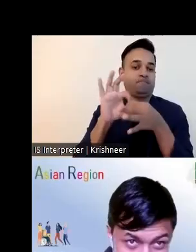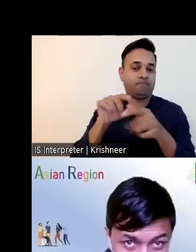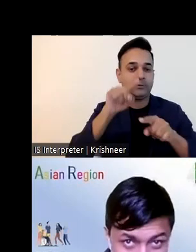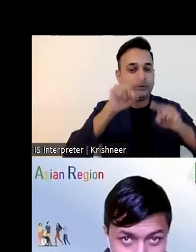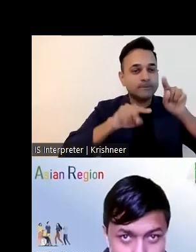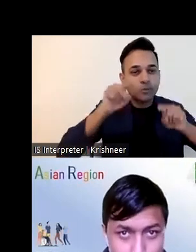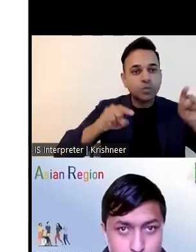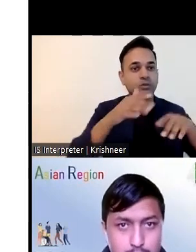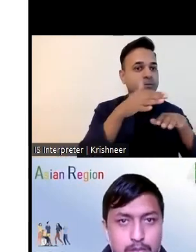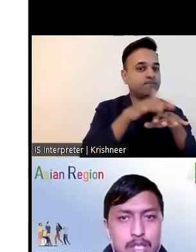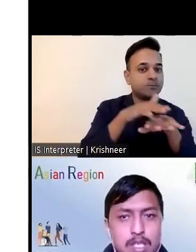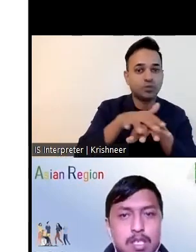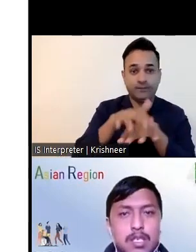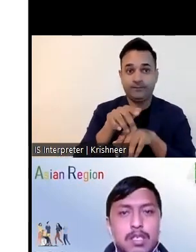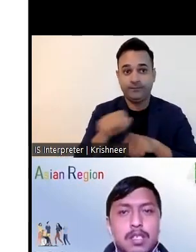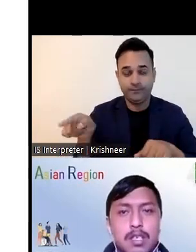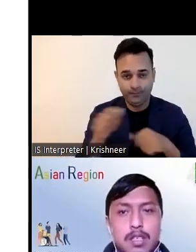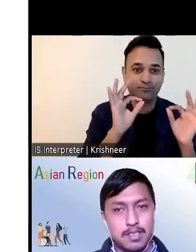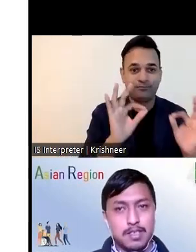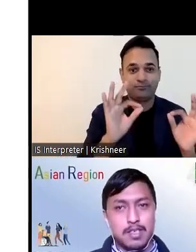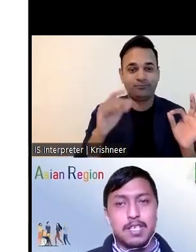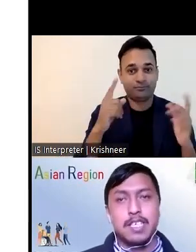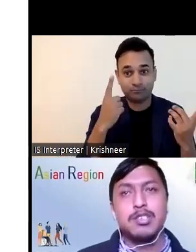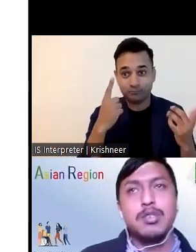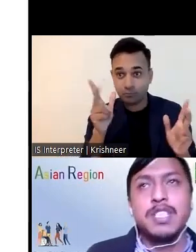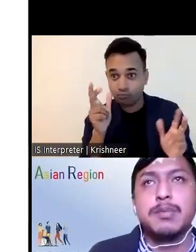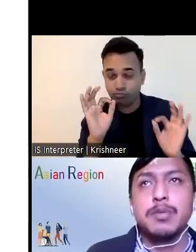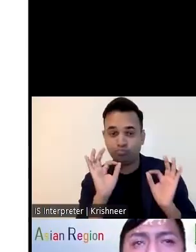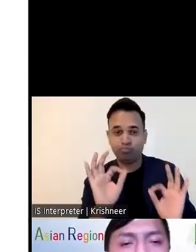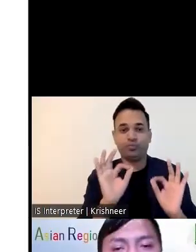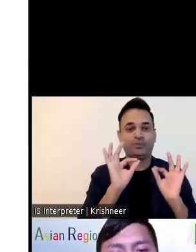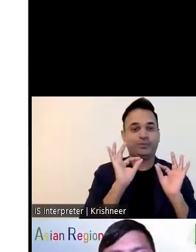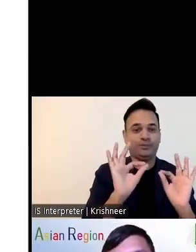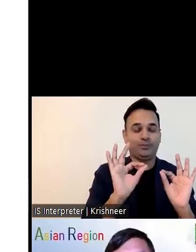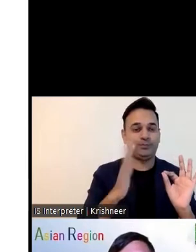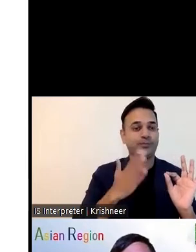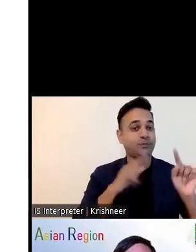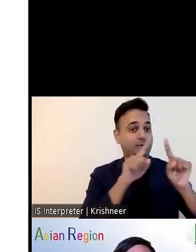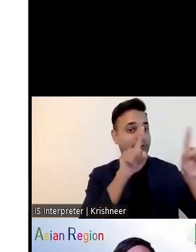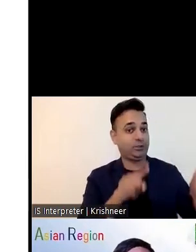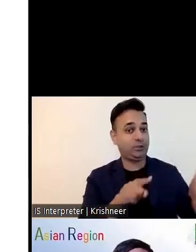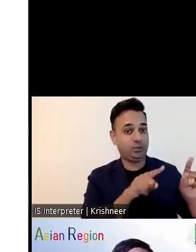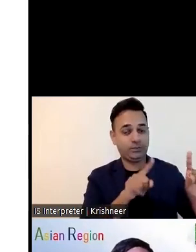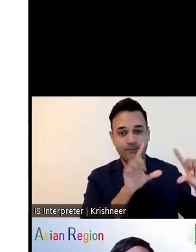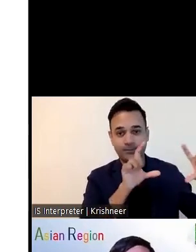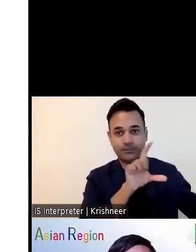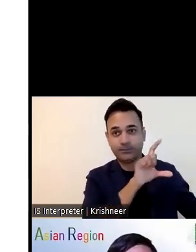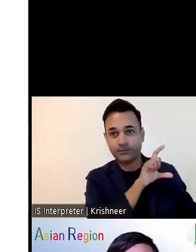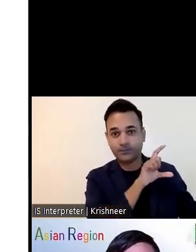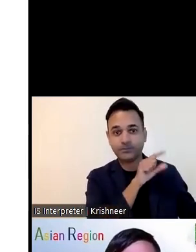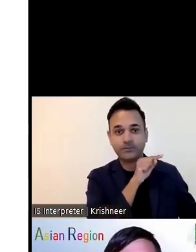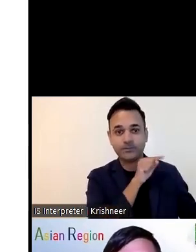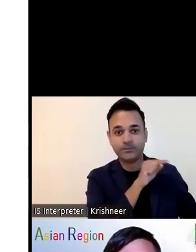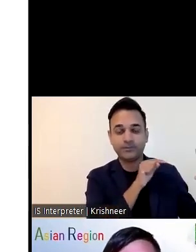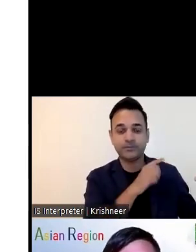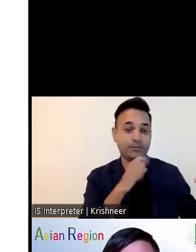10 minutes to make your submission. Thank you so much, everyone. First of all, I would like to thank all